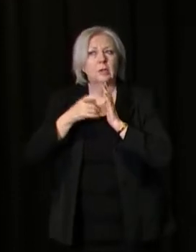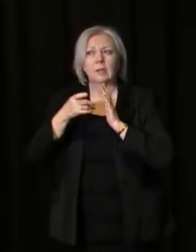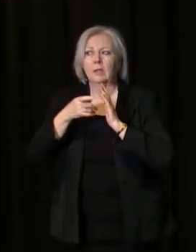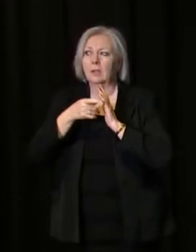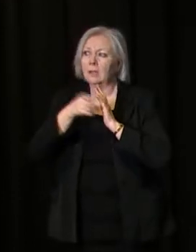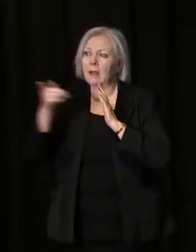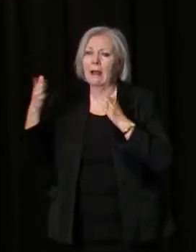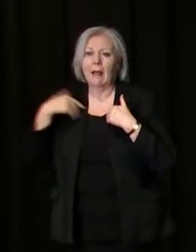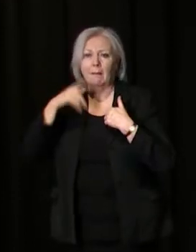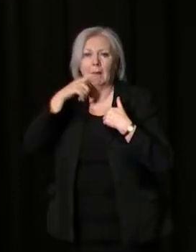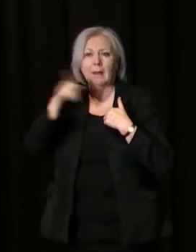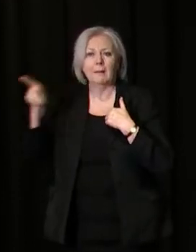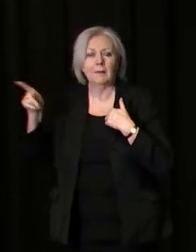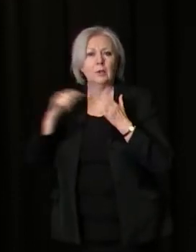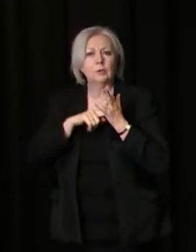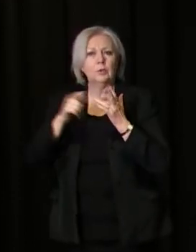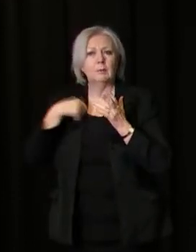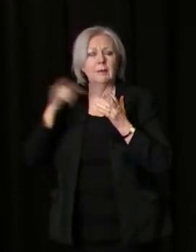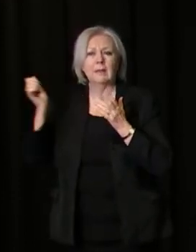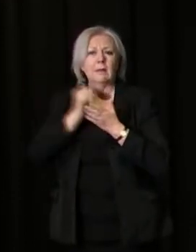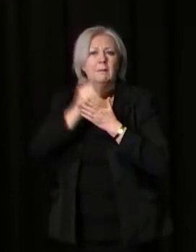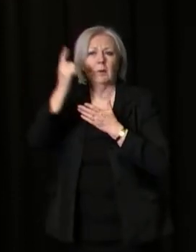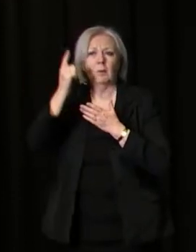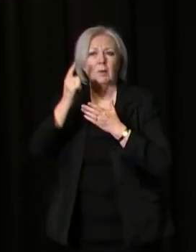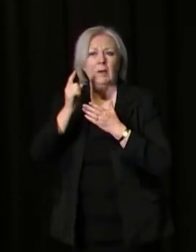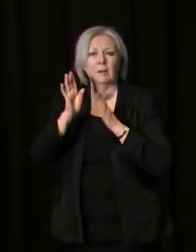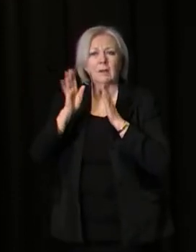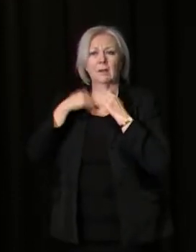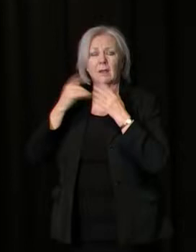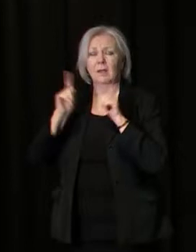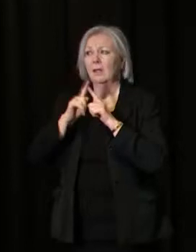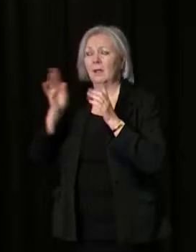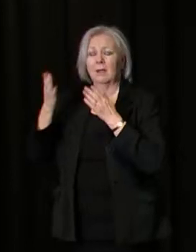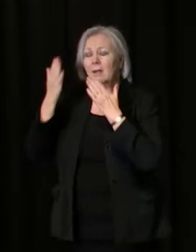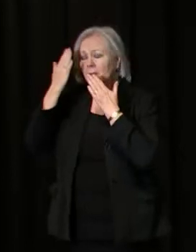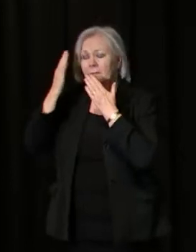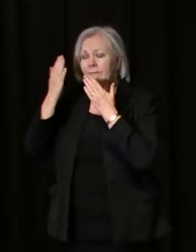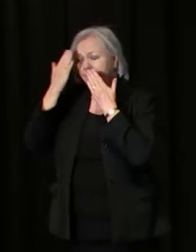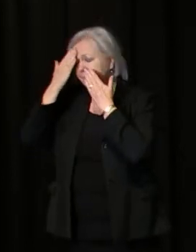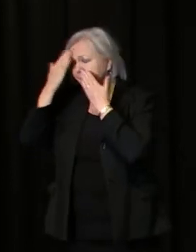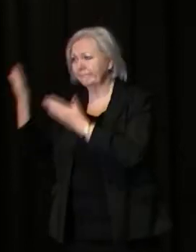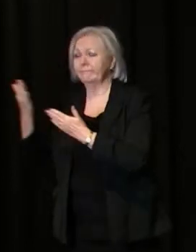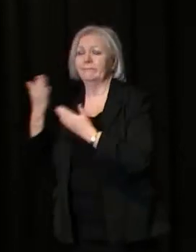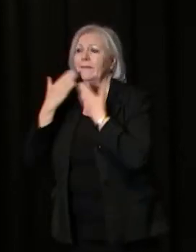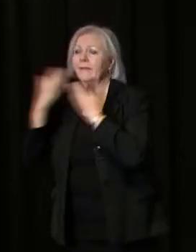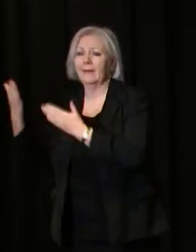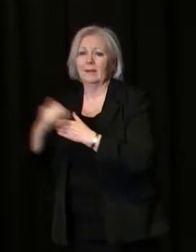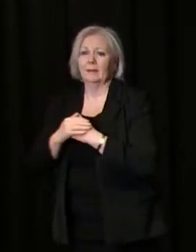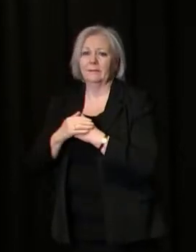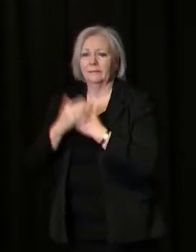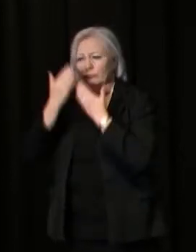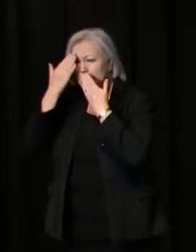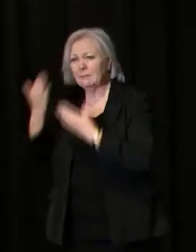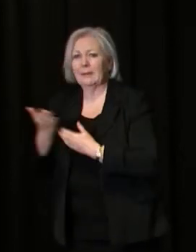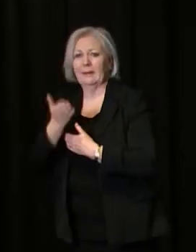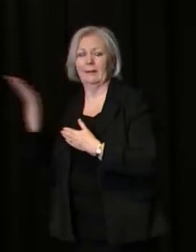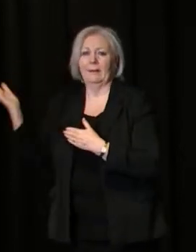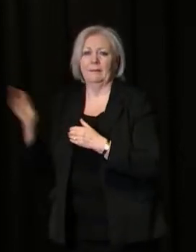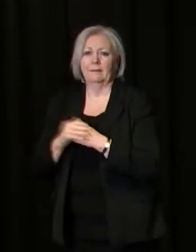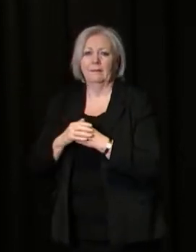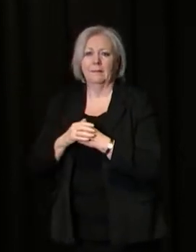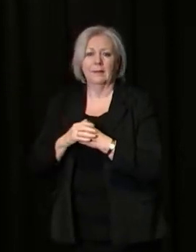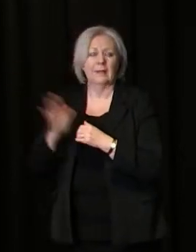the Victorian pandemic response. There is no group of workers, whether they be